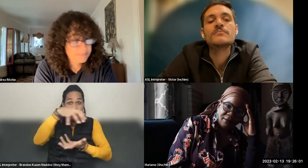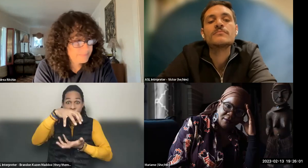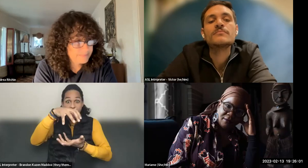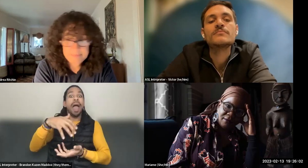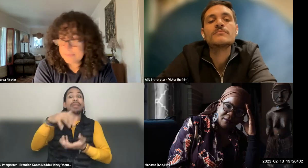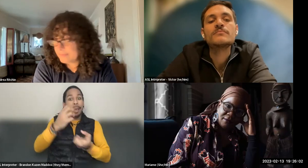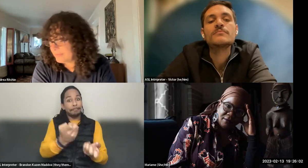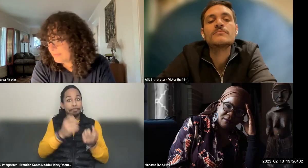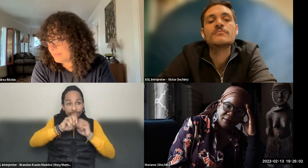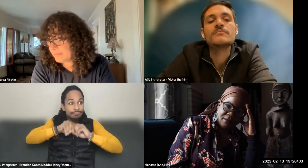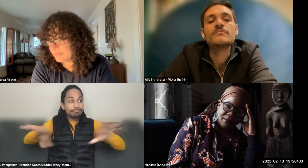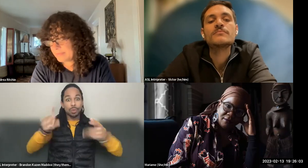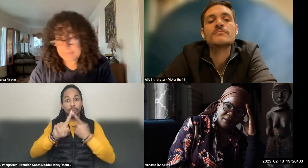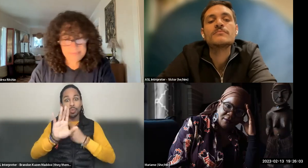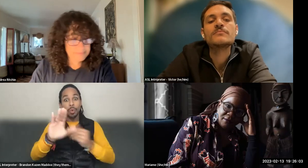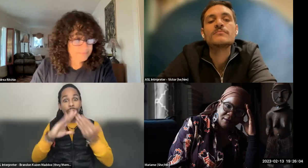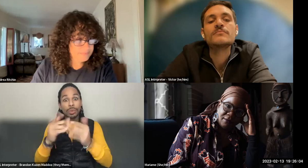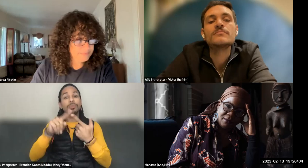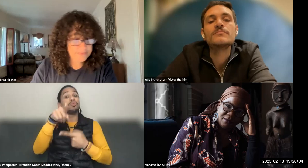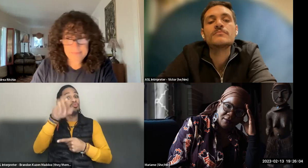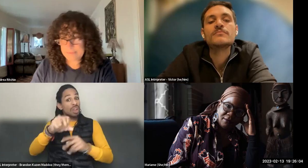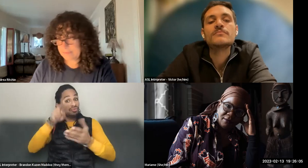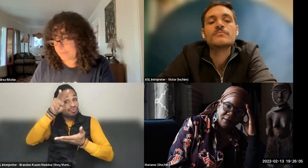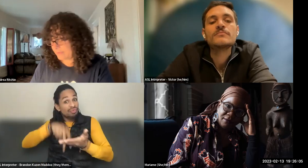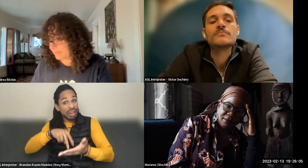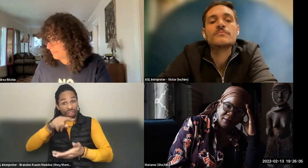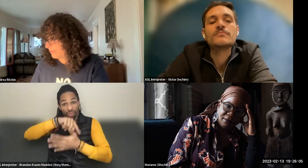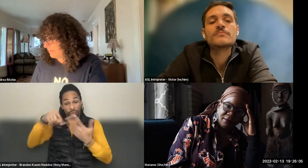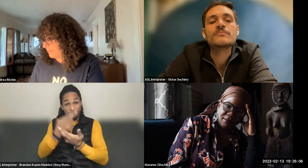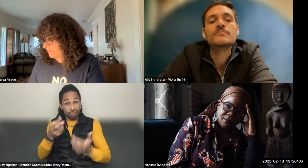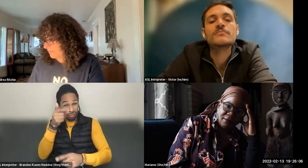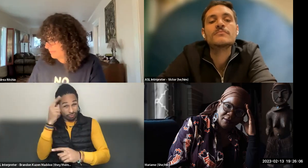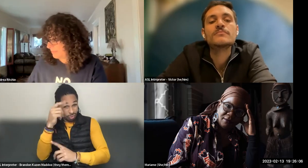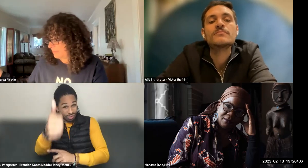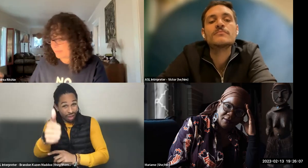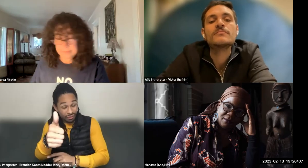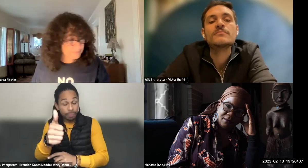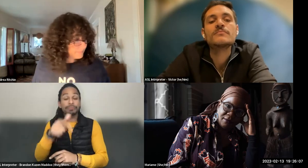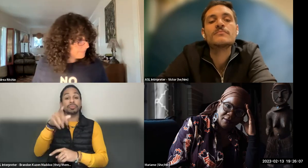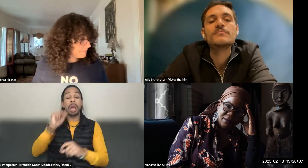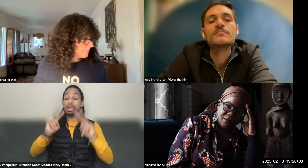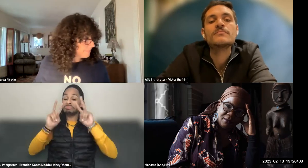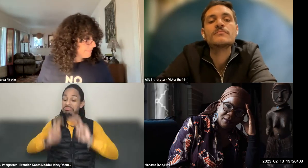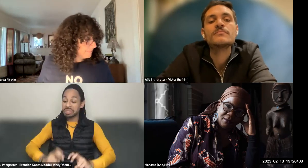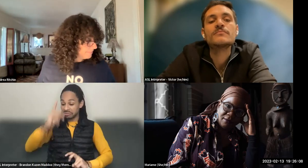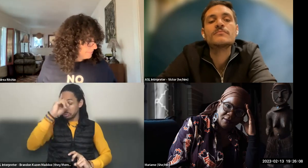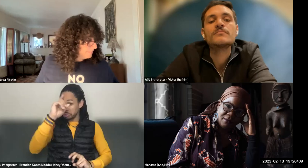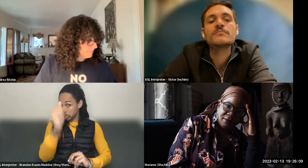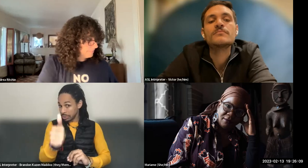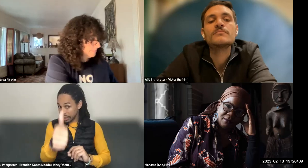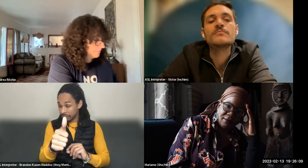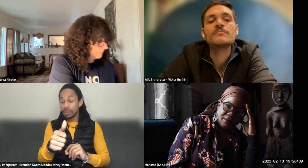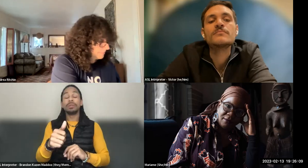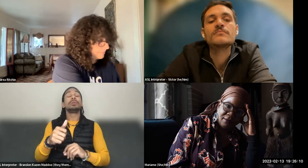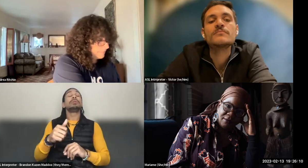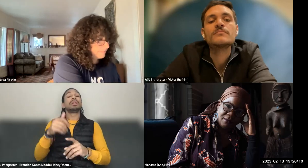yourself and think through and figure out what your responses are yourself from your context and where you are. That's